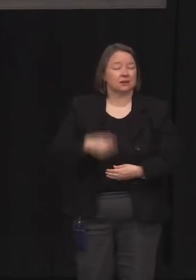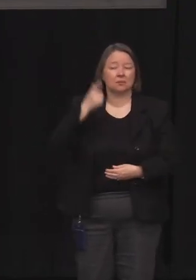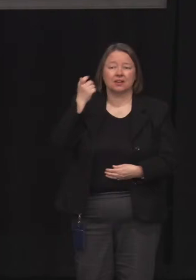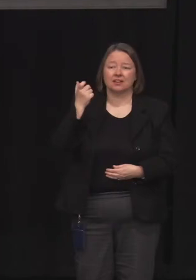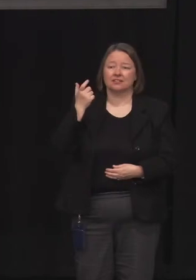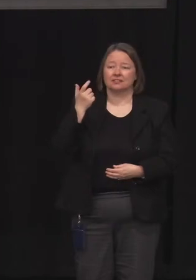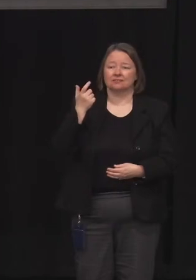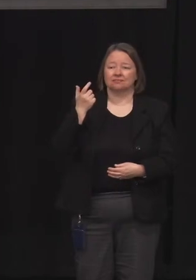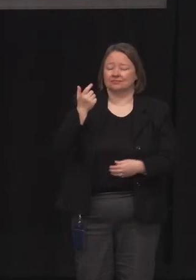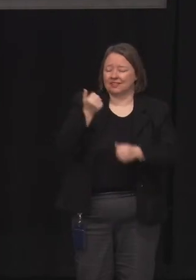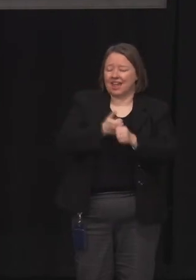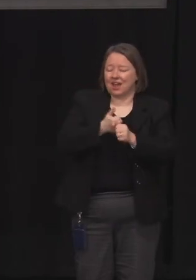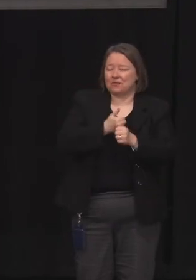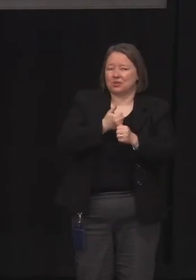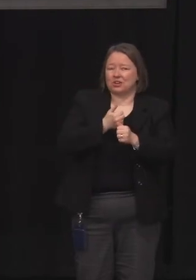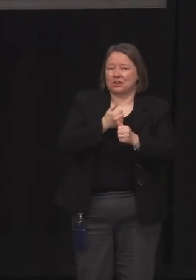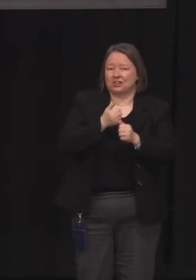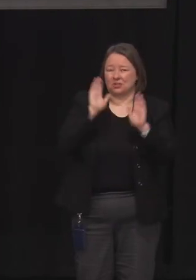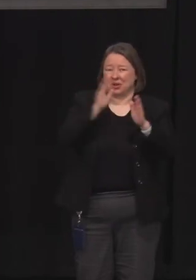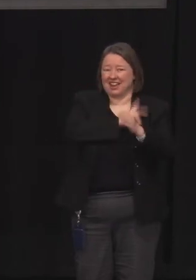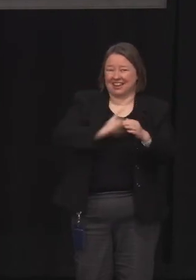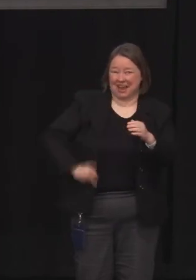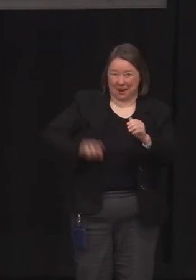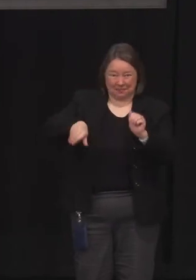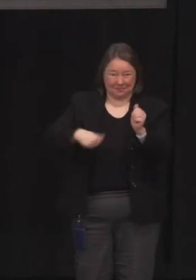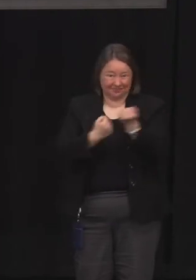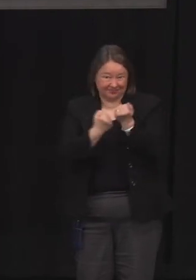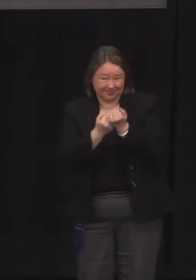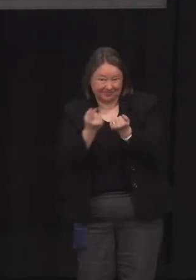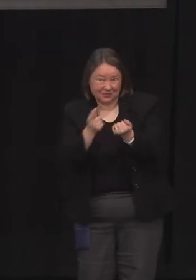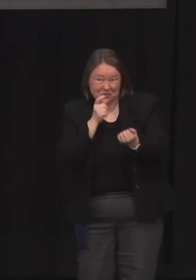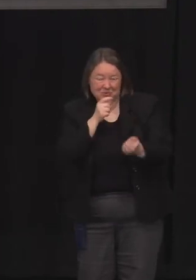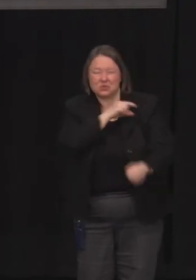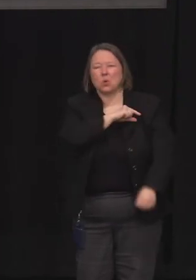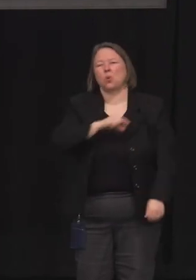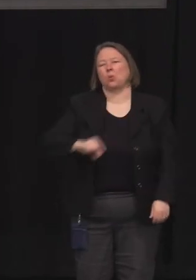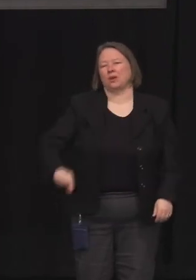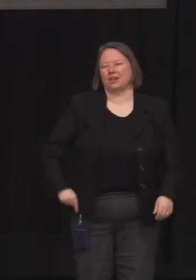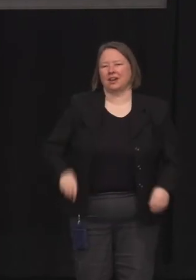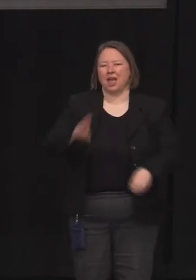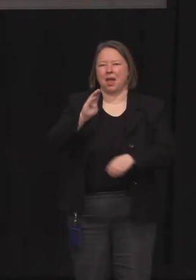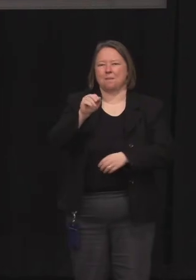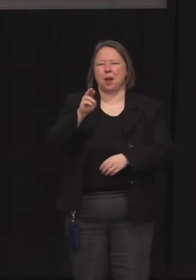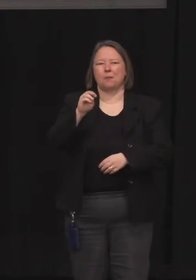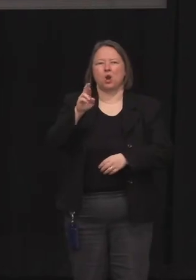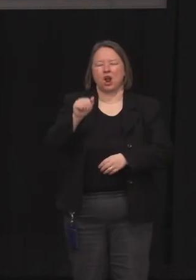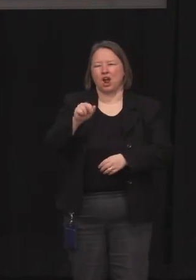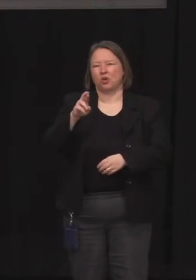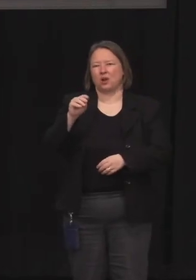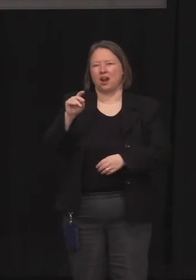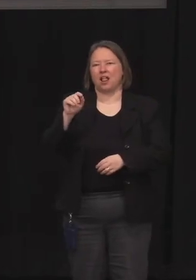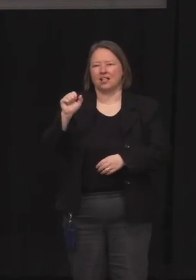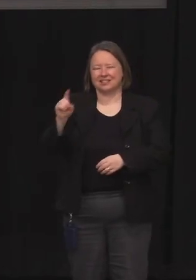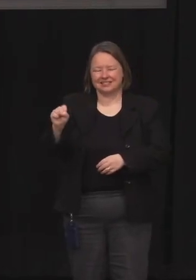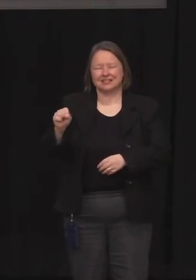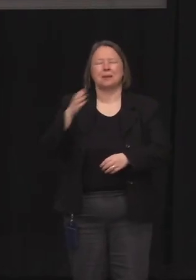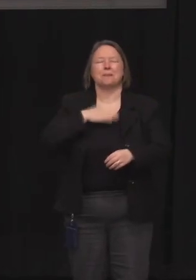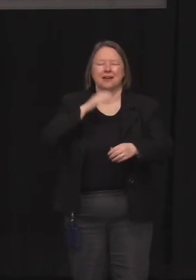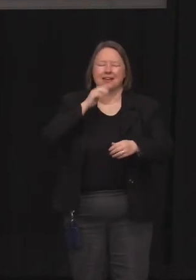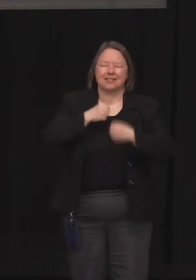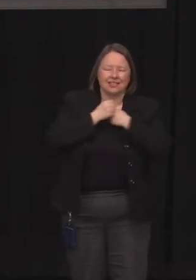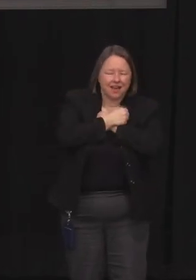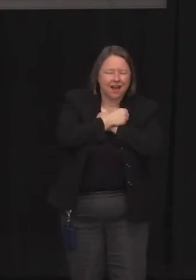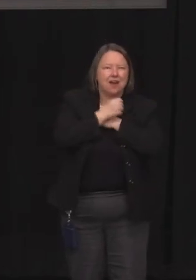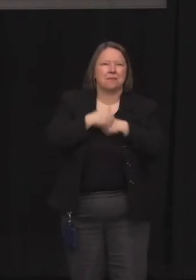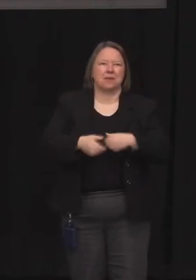because by every great king is a great queen. Barbara Reynolds, an author of My Life, My Love, My Legacy by